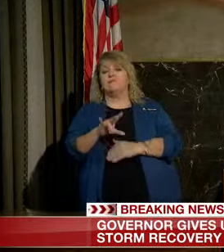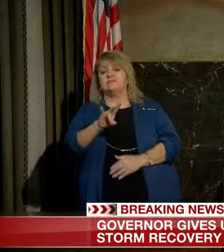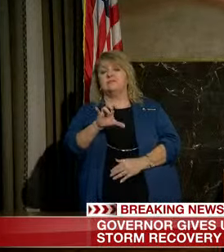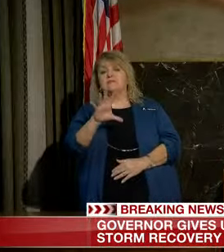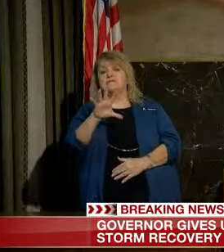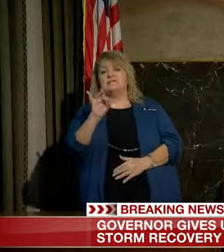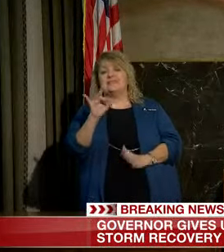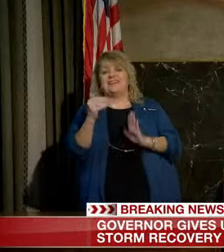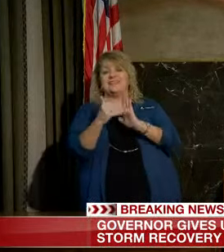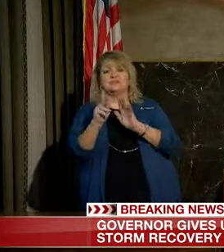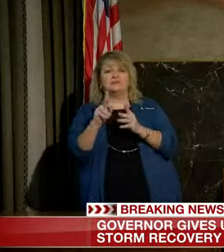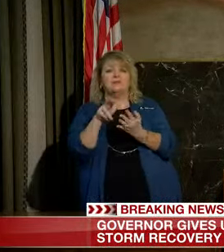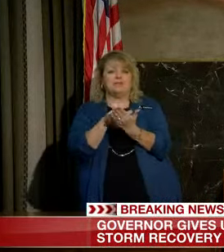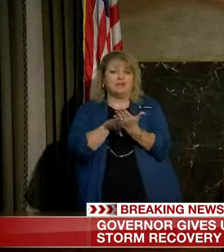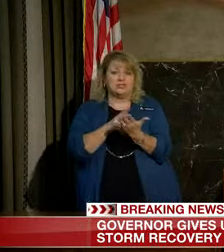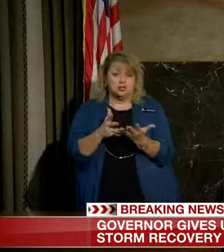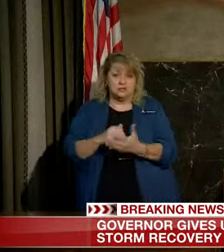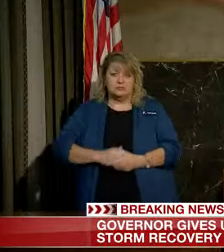758,000.